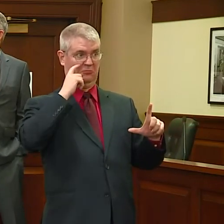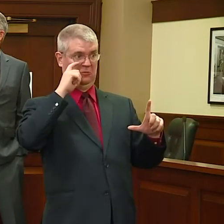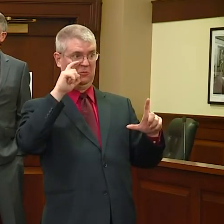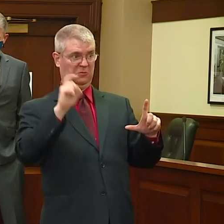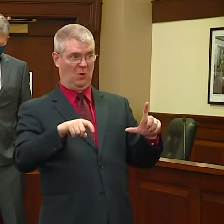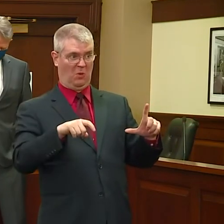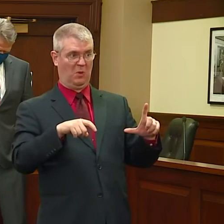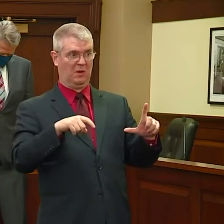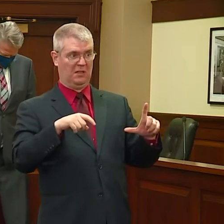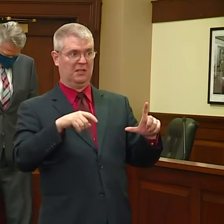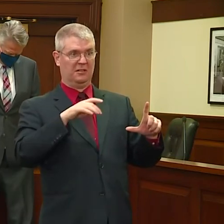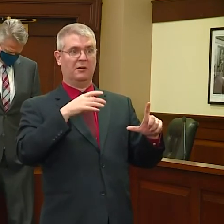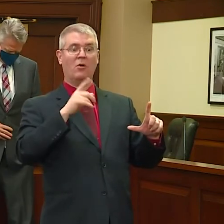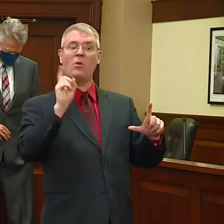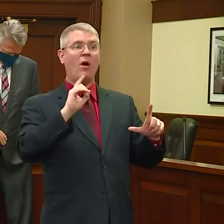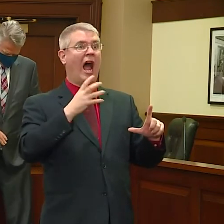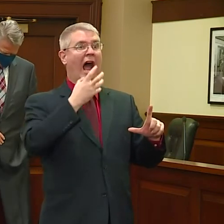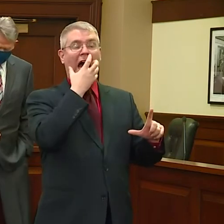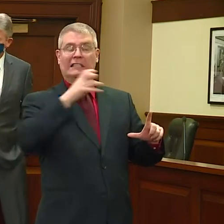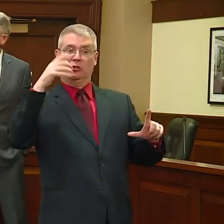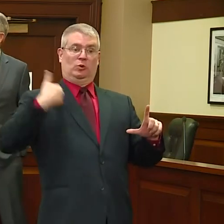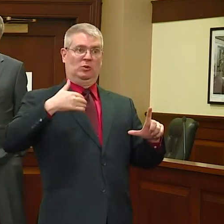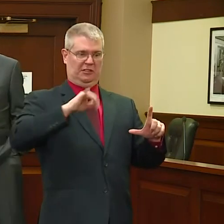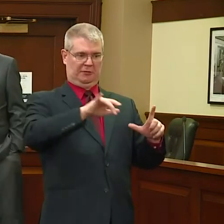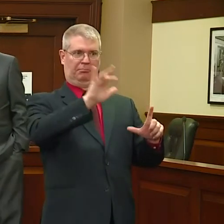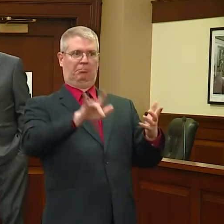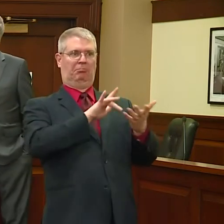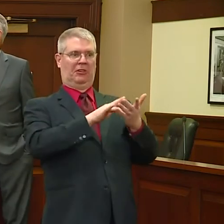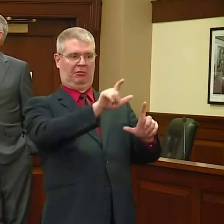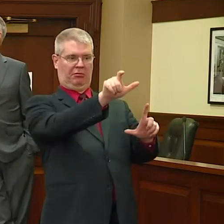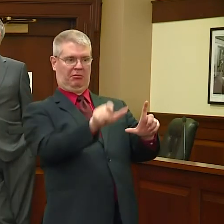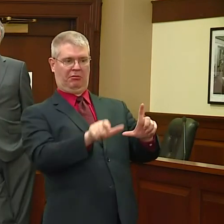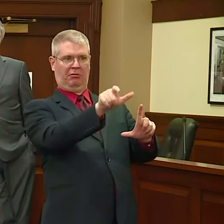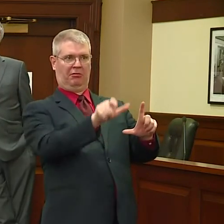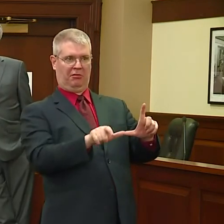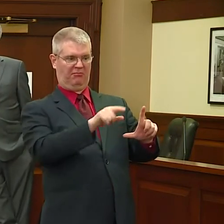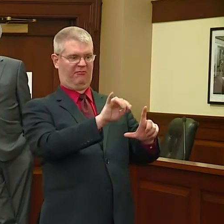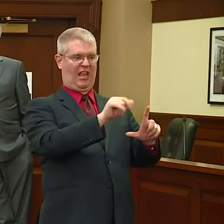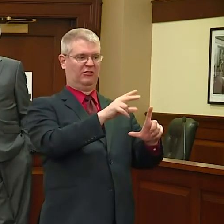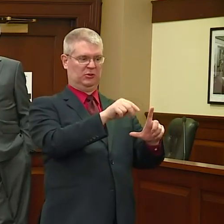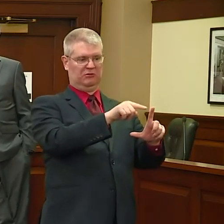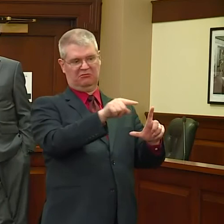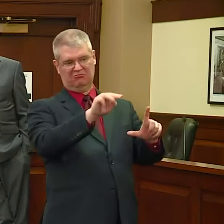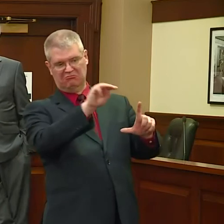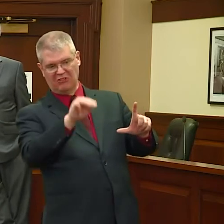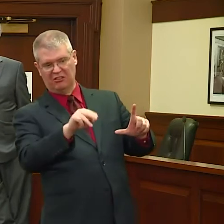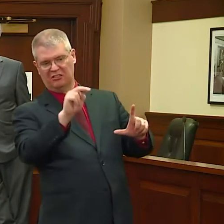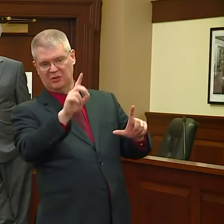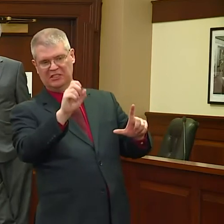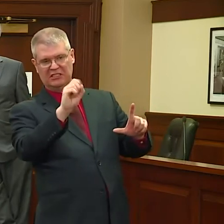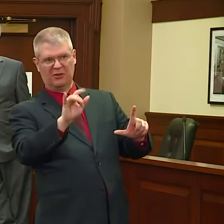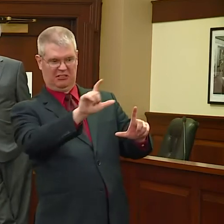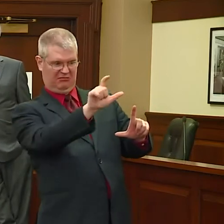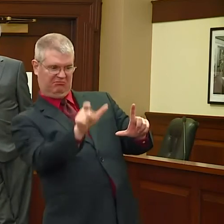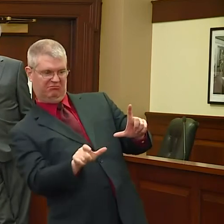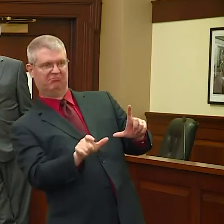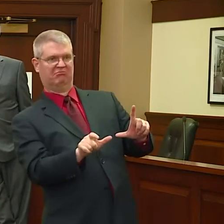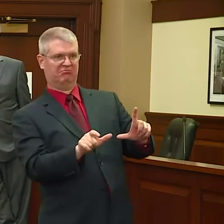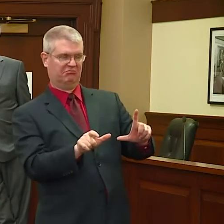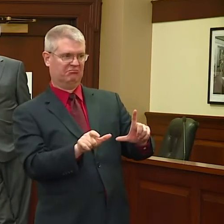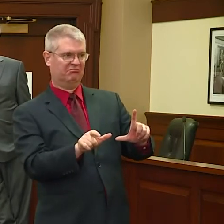of our country, including 3 of our next door neighbors as it were, bordering